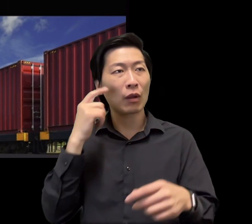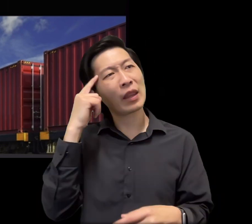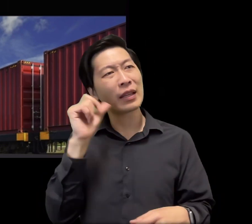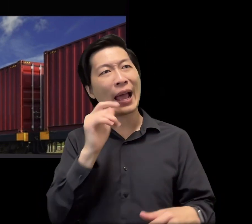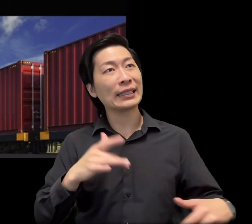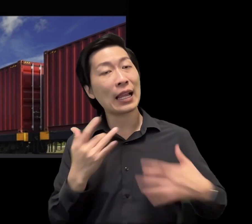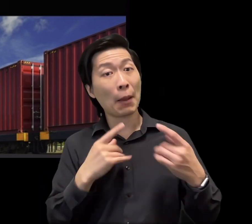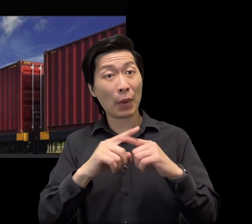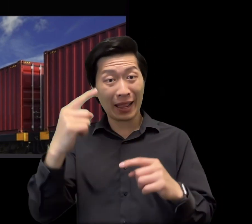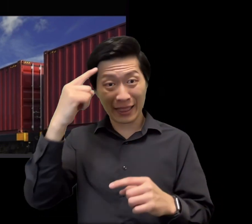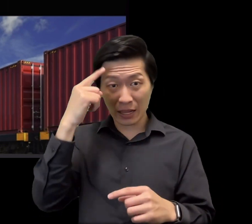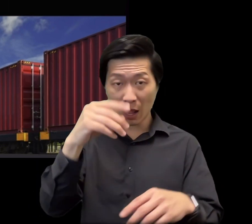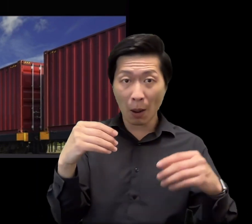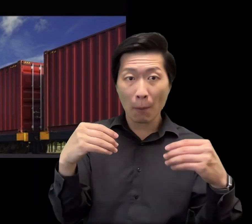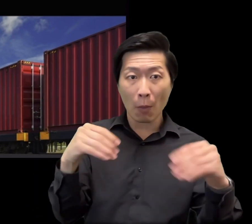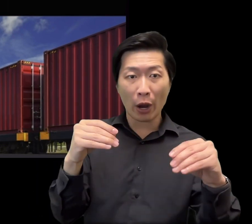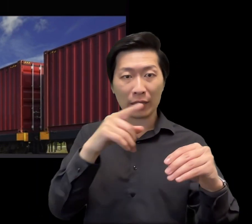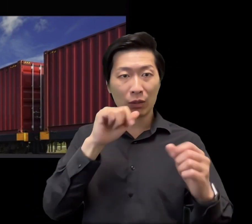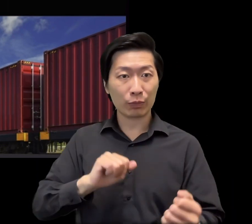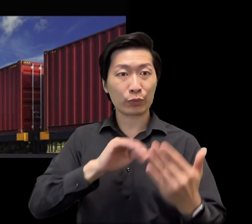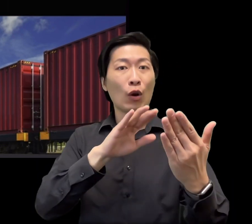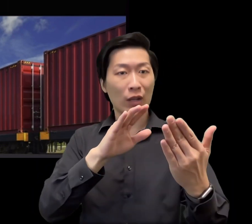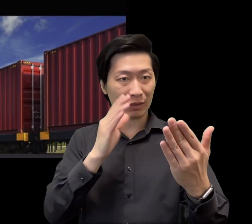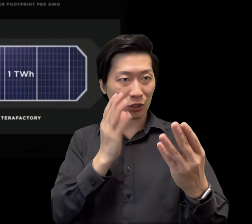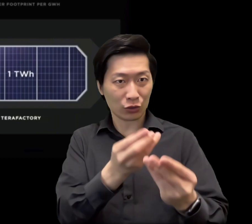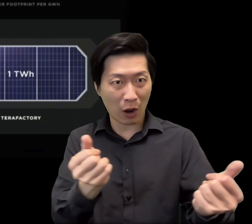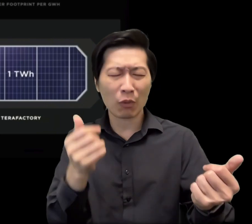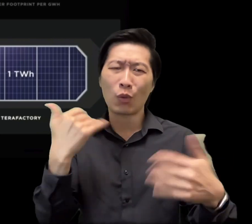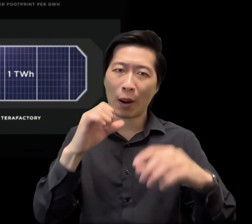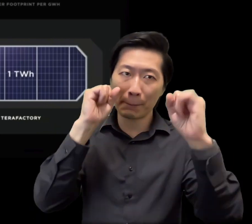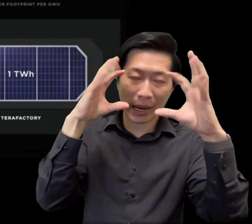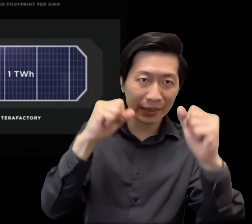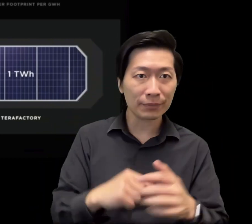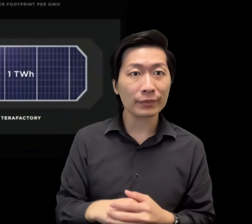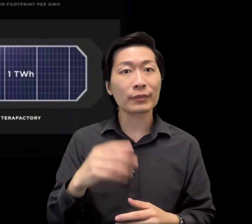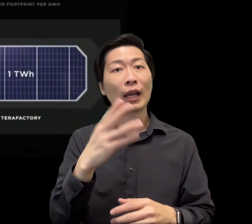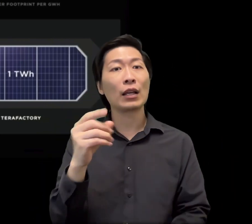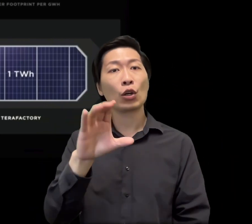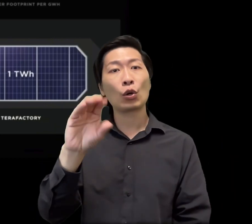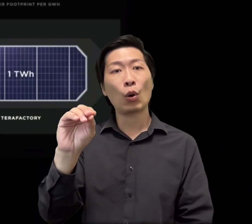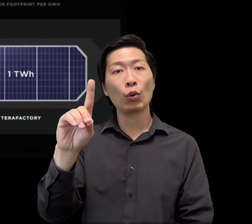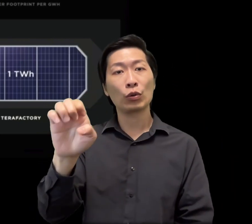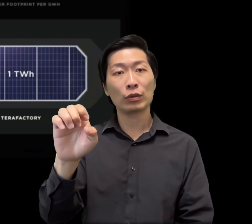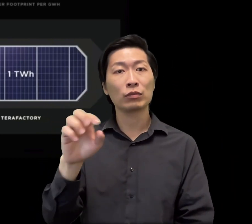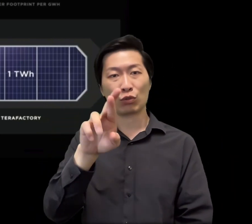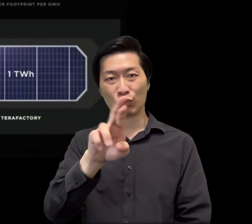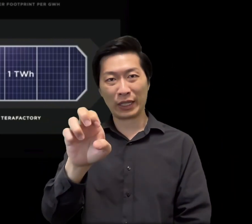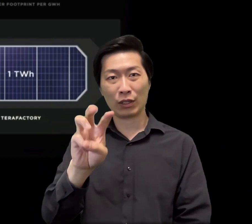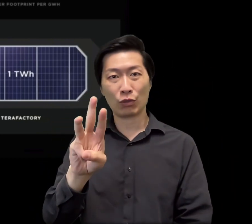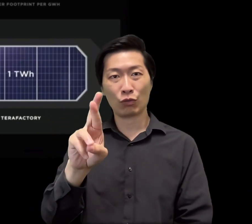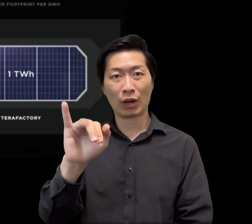that exciting of a product, but when you think about the market it's addressing, it's so crazy. Okay, and then the code rewrite.